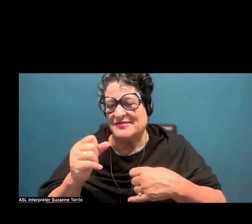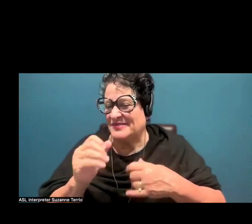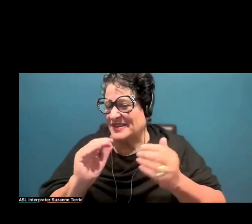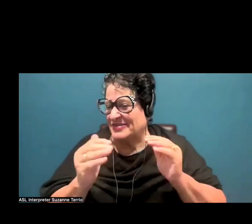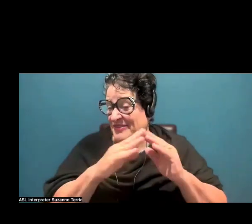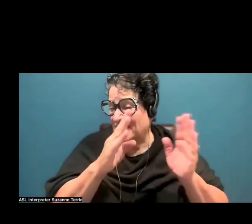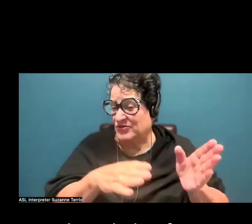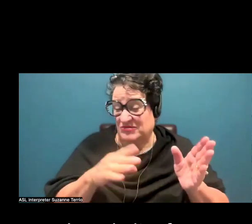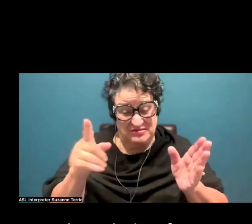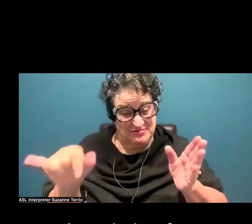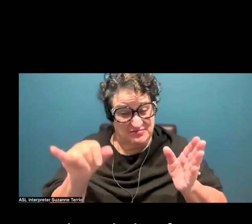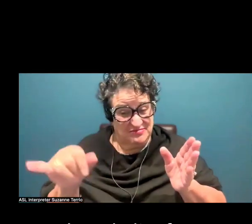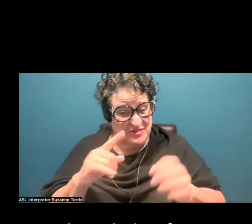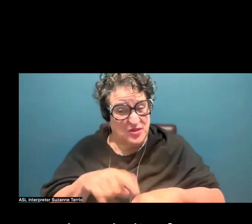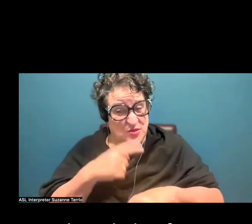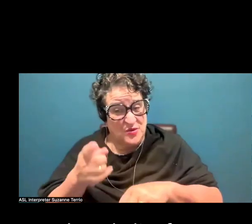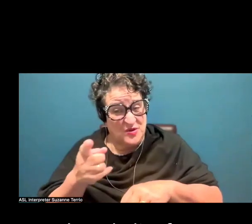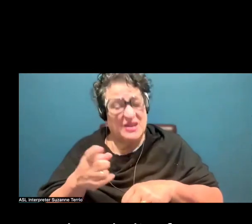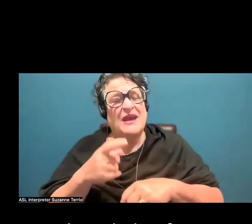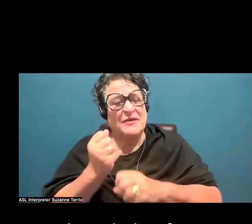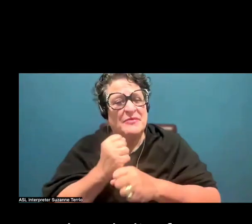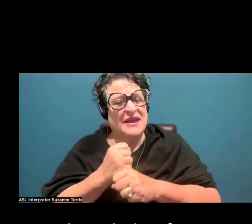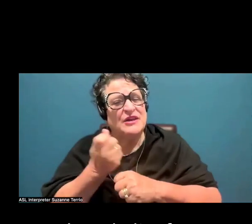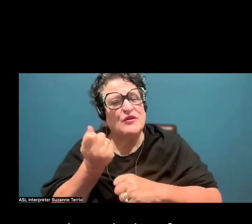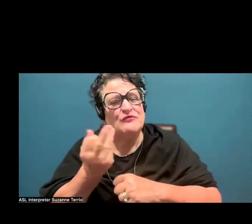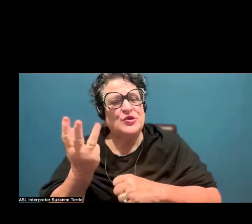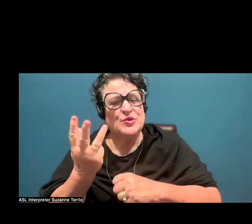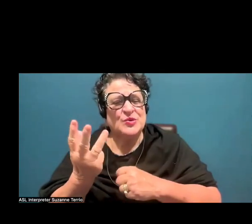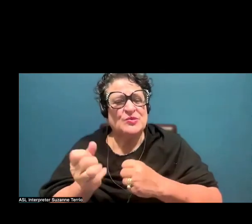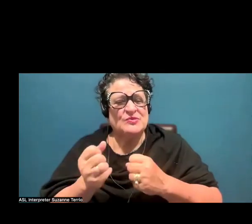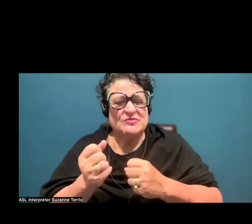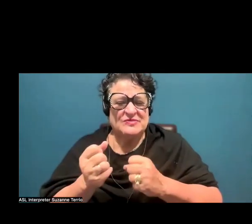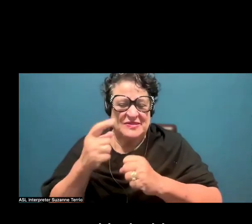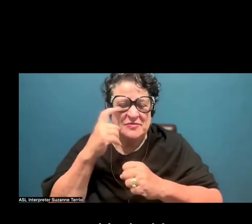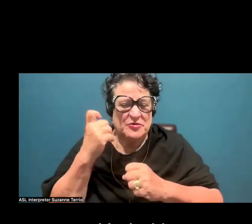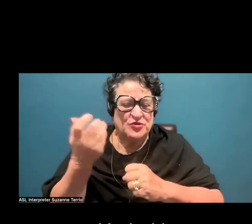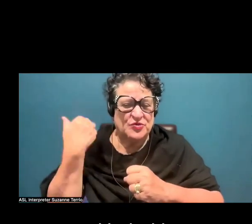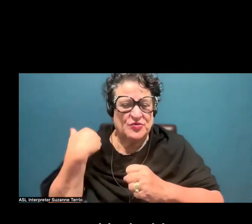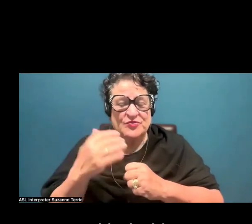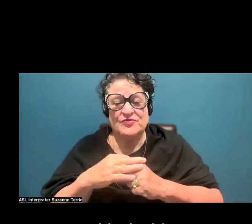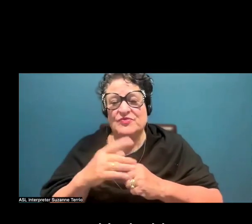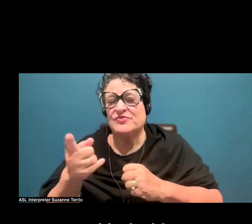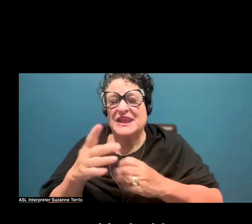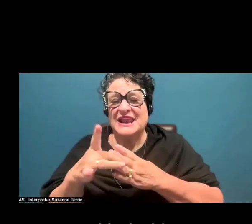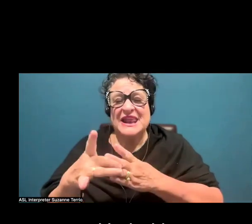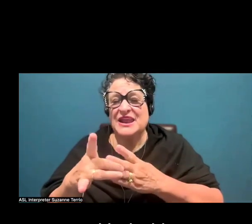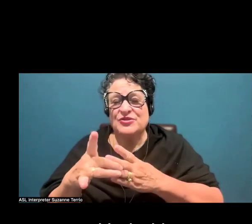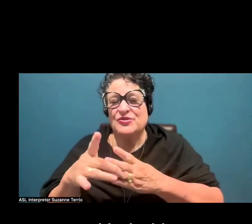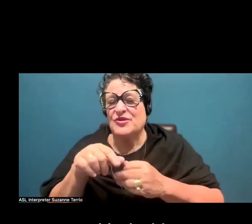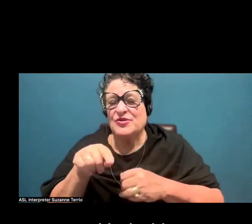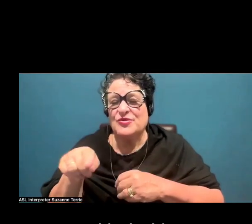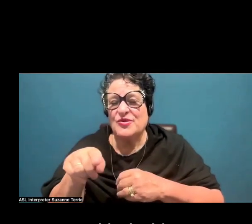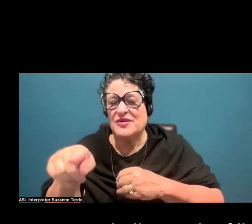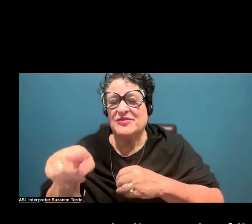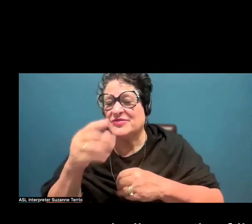here long? I made it a few summers ago, Nitsos said, taking her arm. Come and see. He led her across the garden, their steps keeping